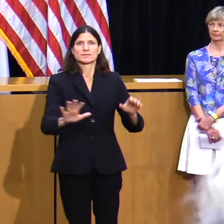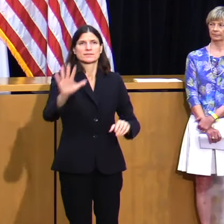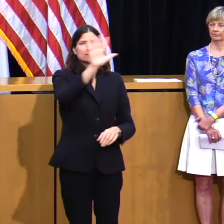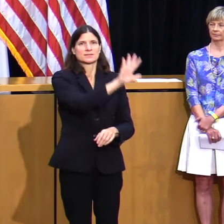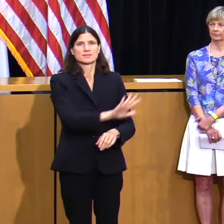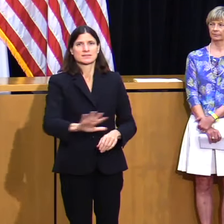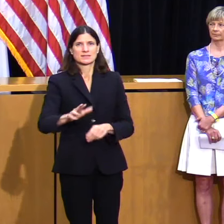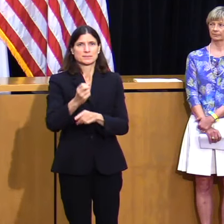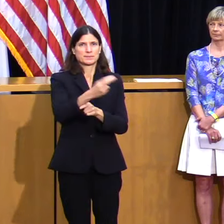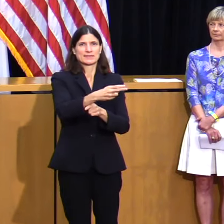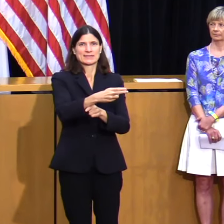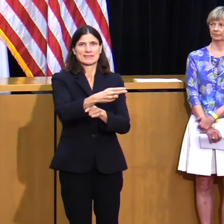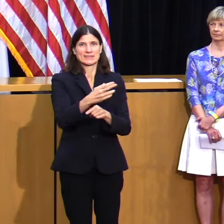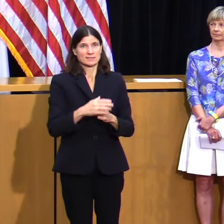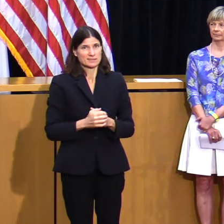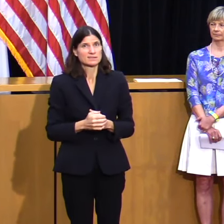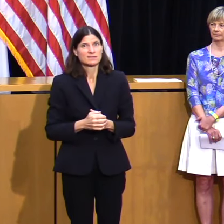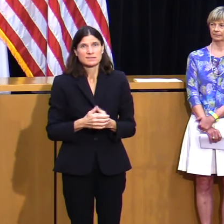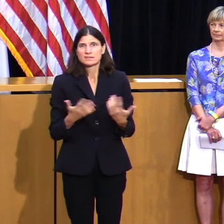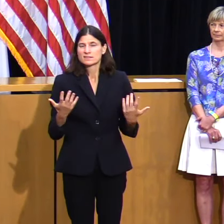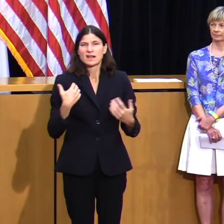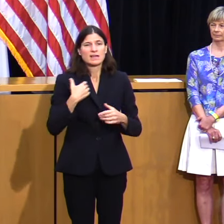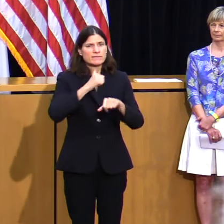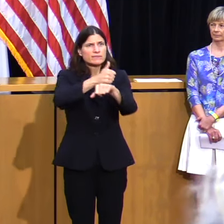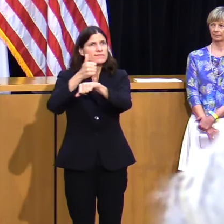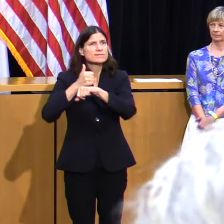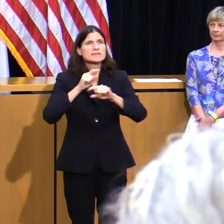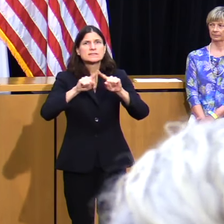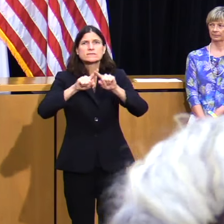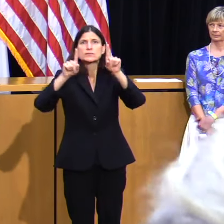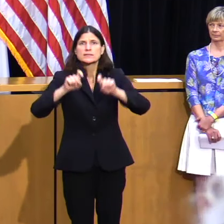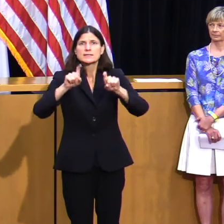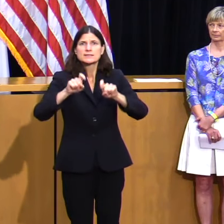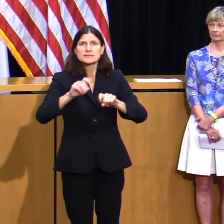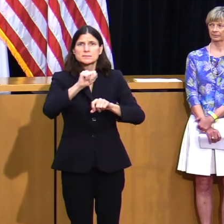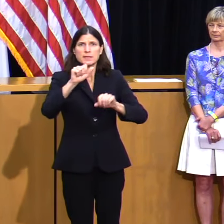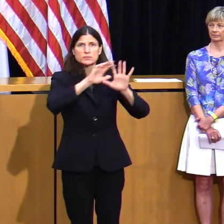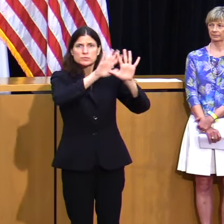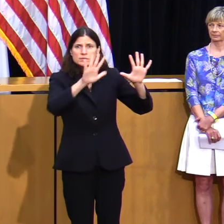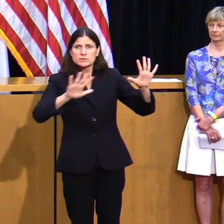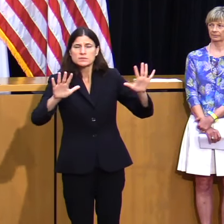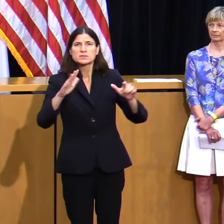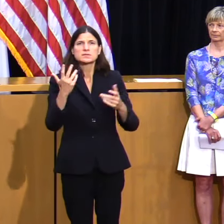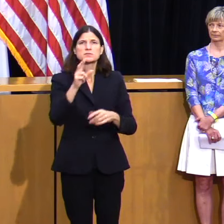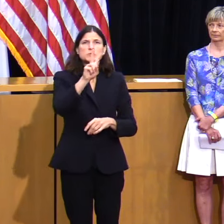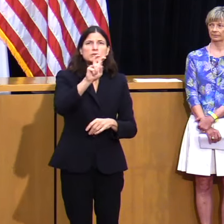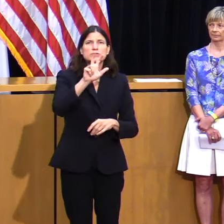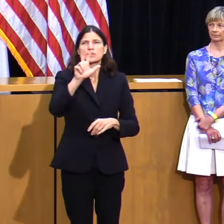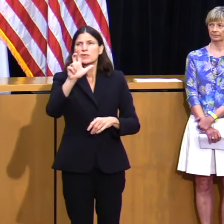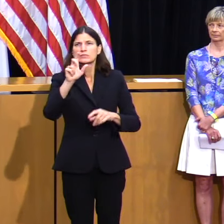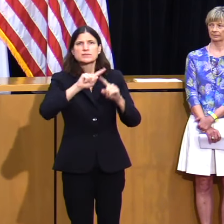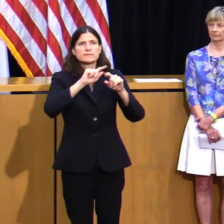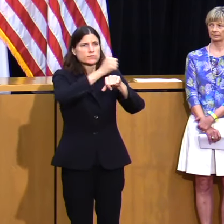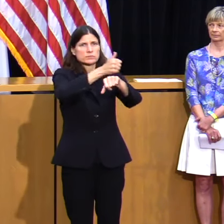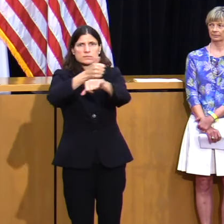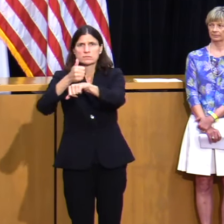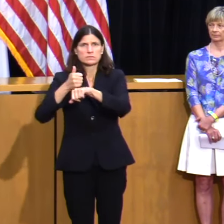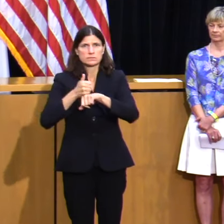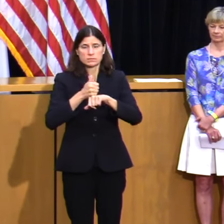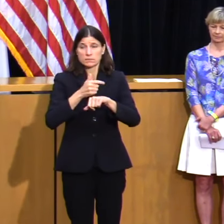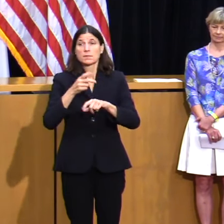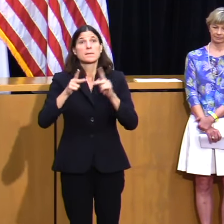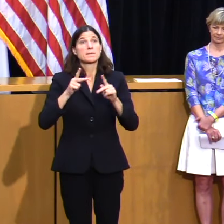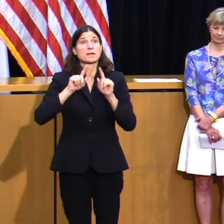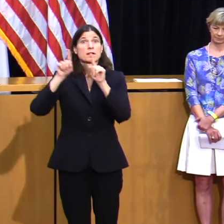Massachusetts, and thankfully, the average turnaround time for Massachusetts is about 2 days. The weeks-long delays that we've been seeing elsewhere